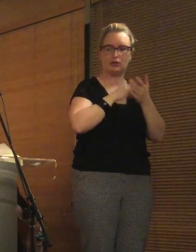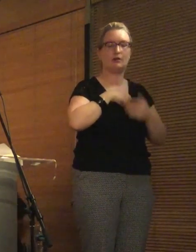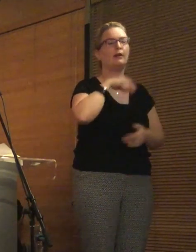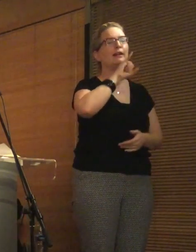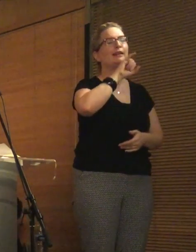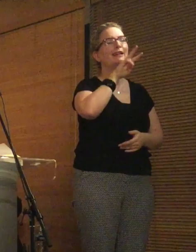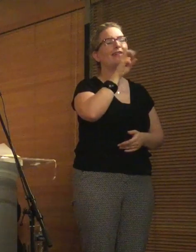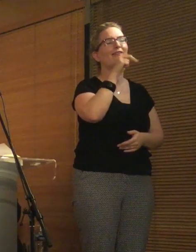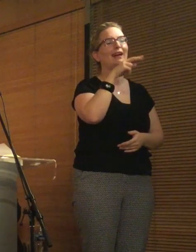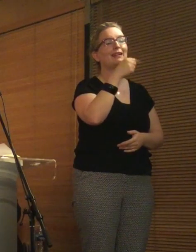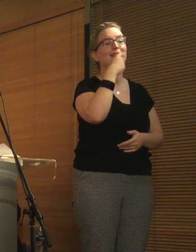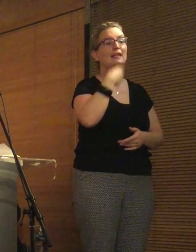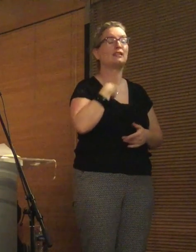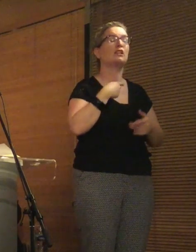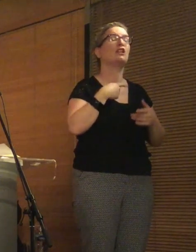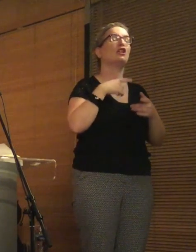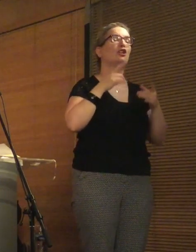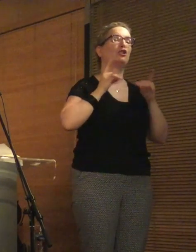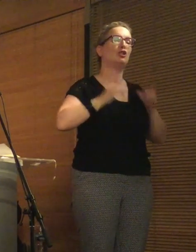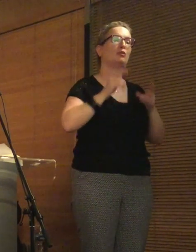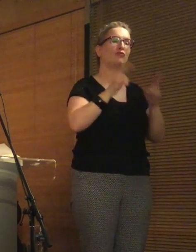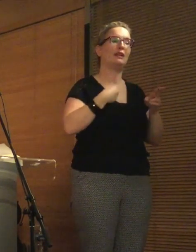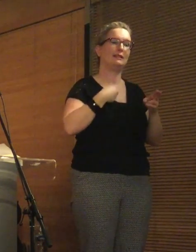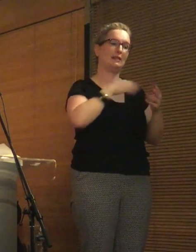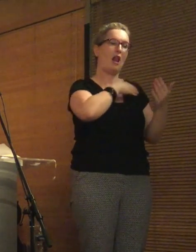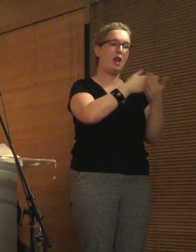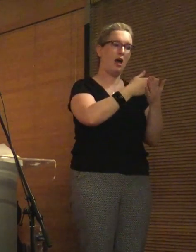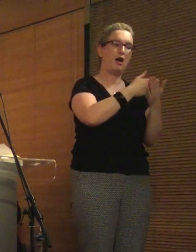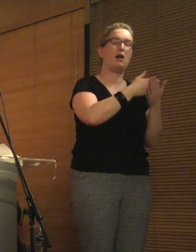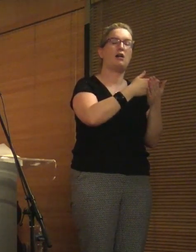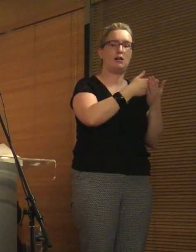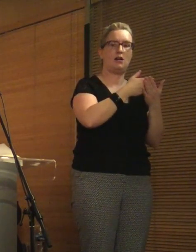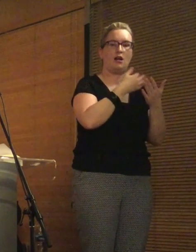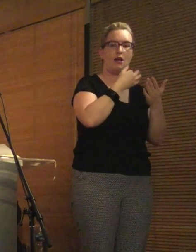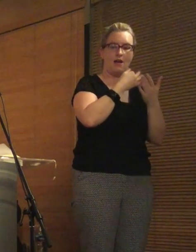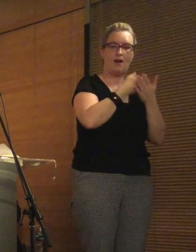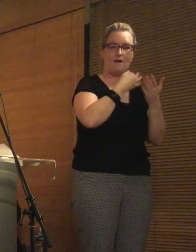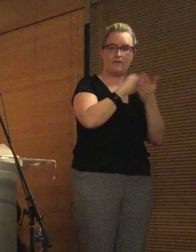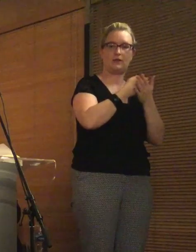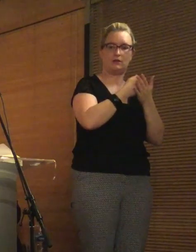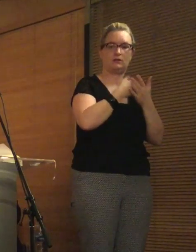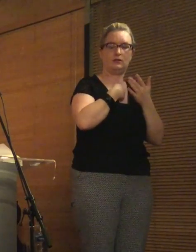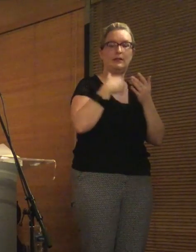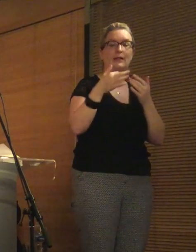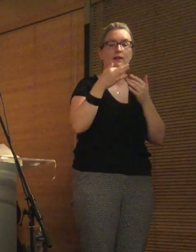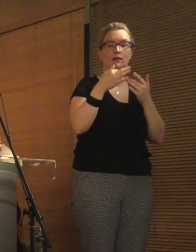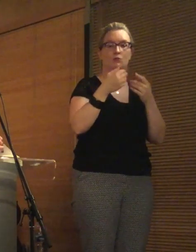Ivana states that European human rights law offers a potential route to women experiencing discrimination in Ireland. Of course,